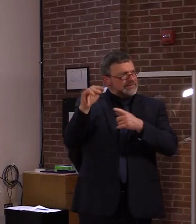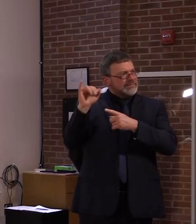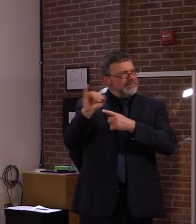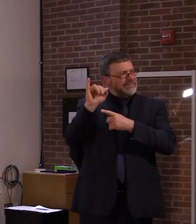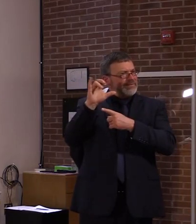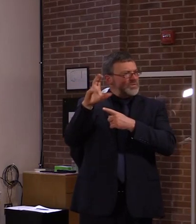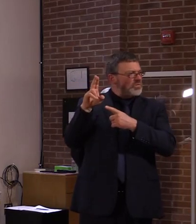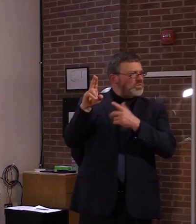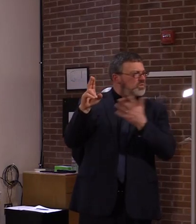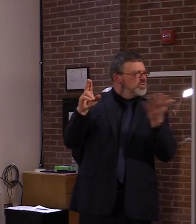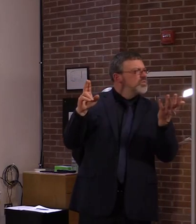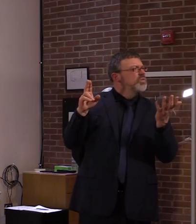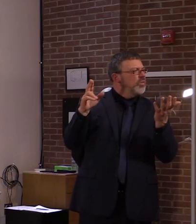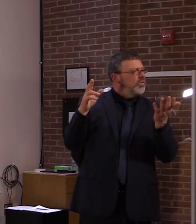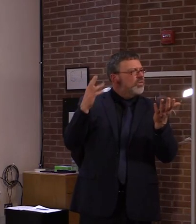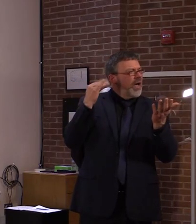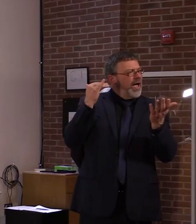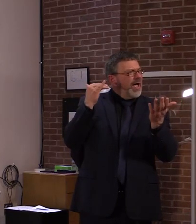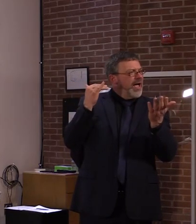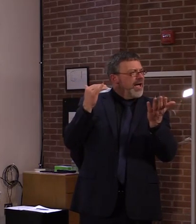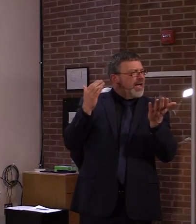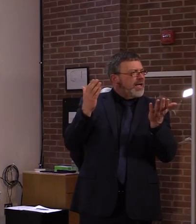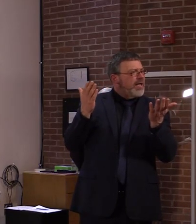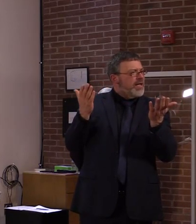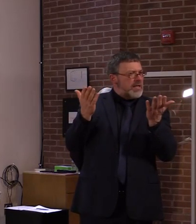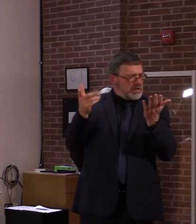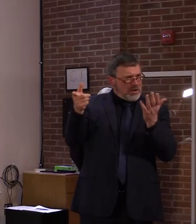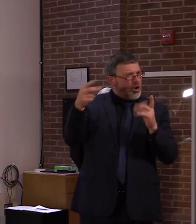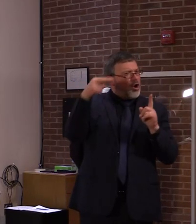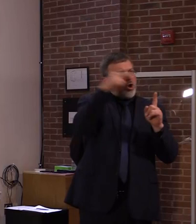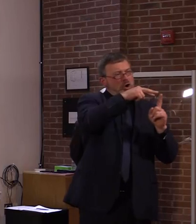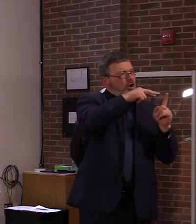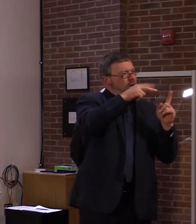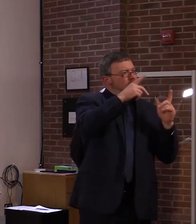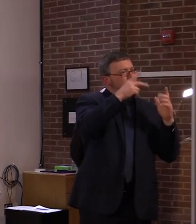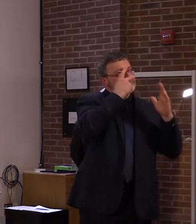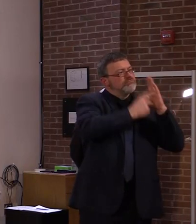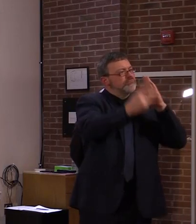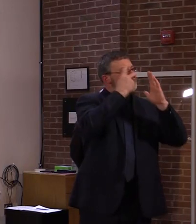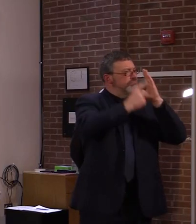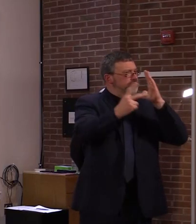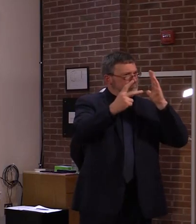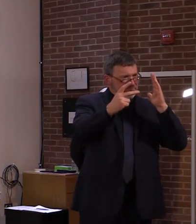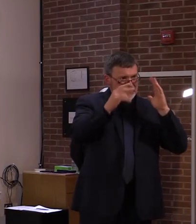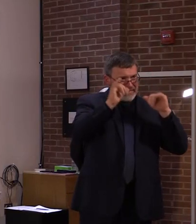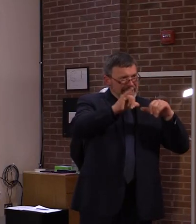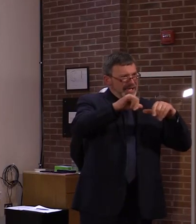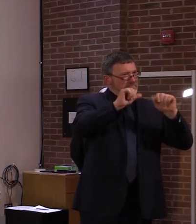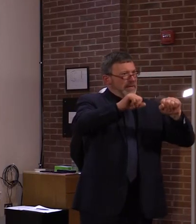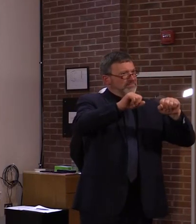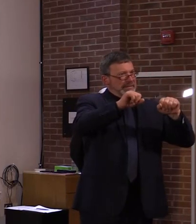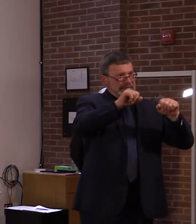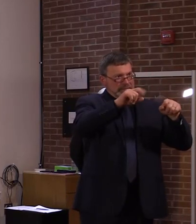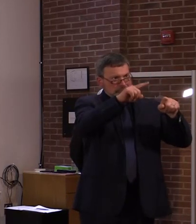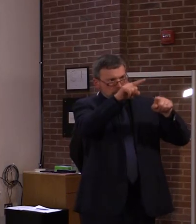our modeling shows a wide range of outcomes. And the second part of that is, why not disclose the plans of what